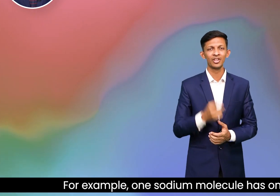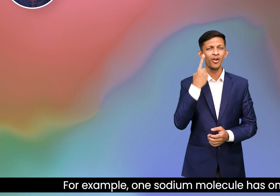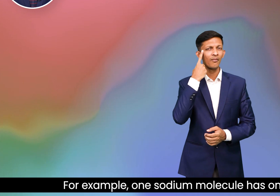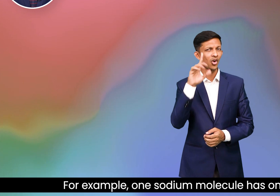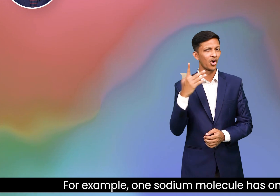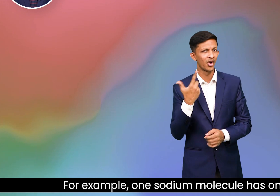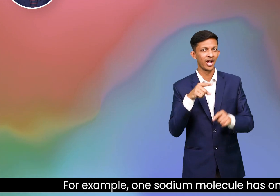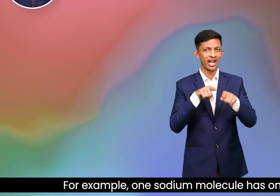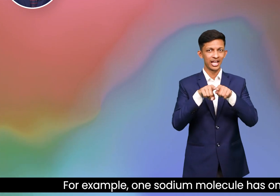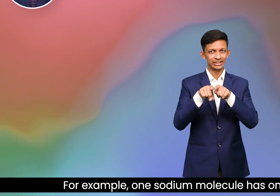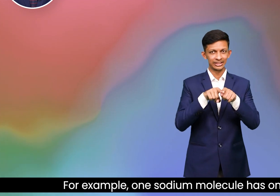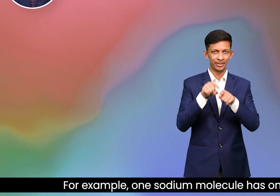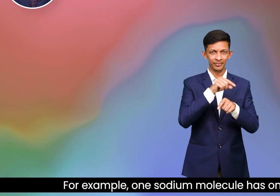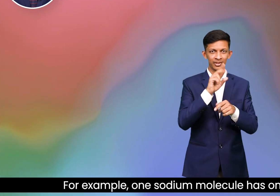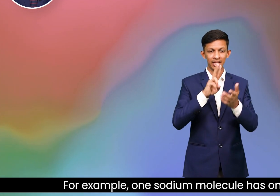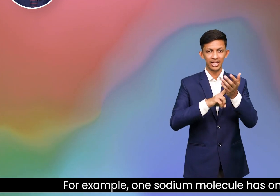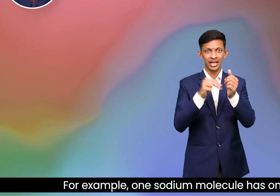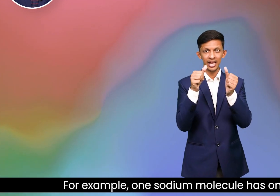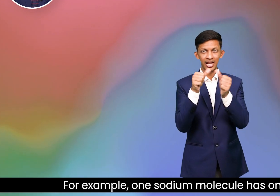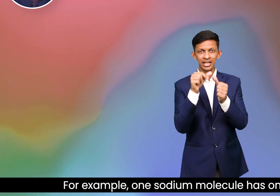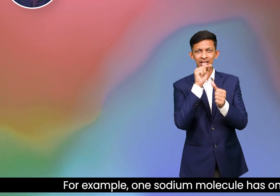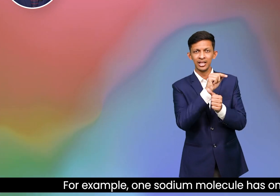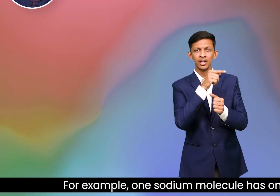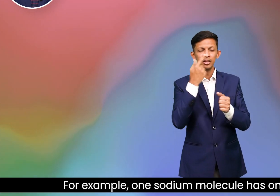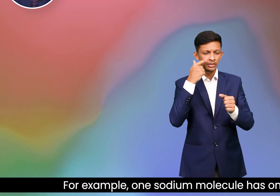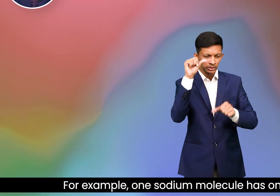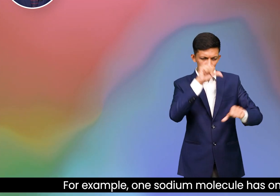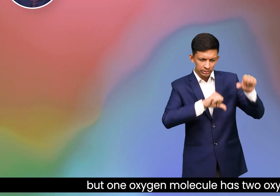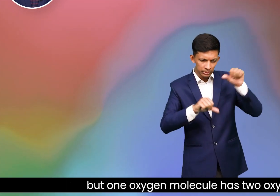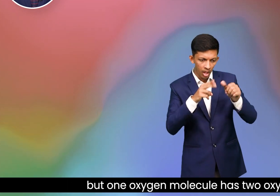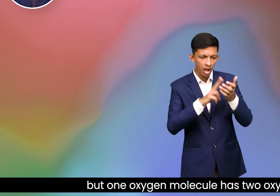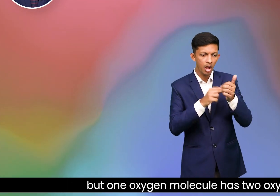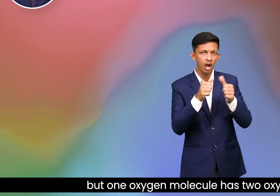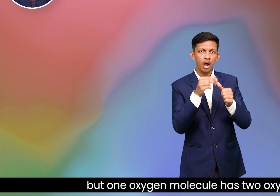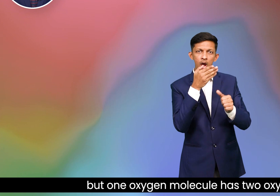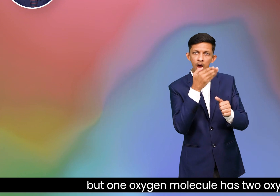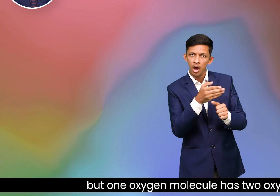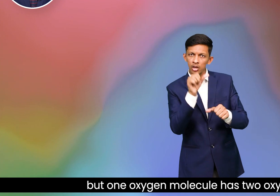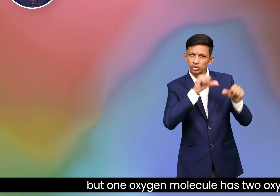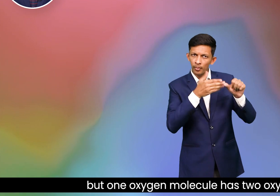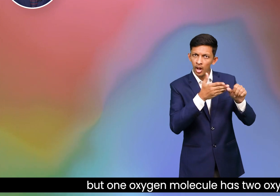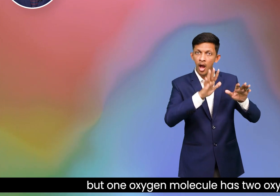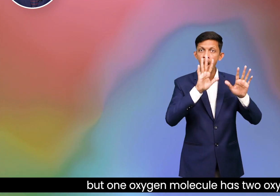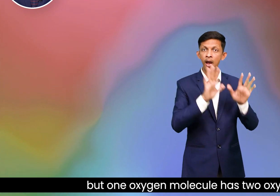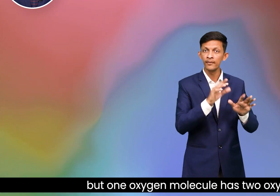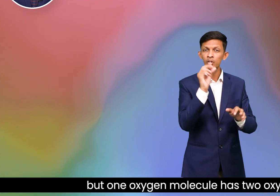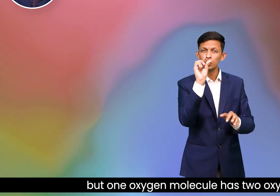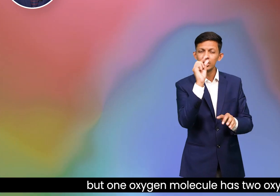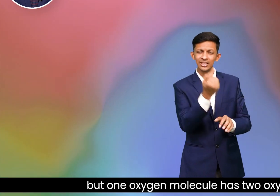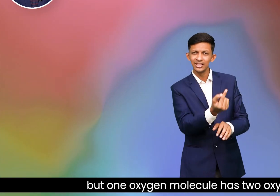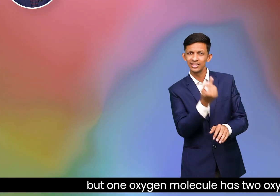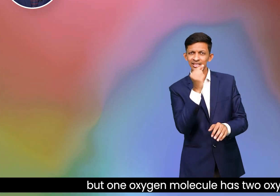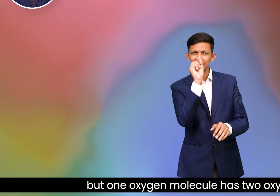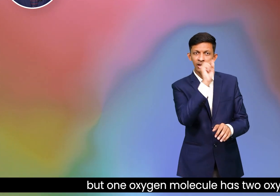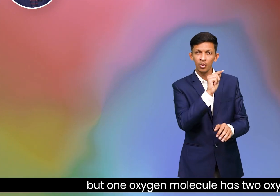For example, one sodium molecule has one sodium atom, but one oxygen molecule has two oxygen